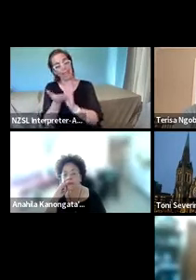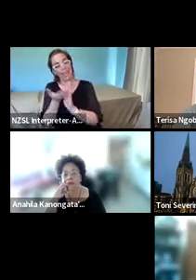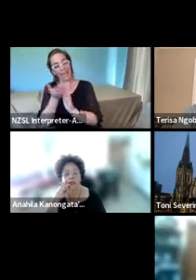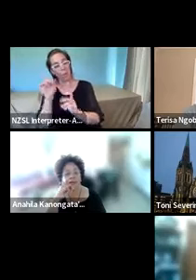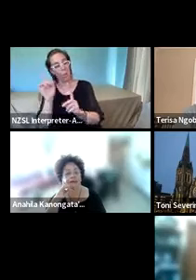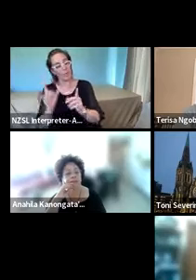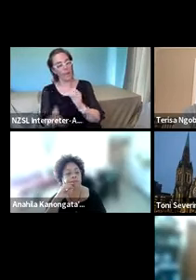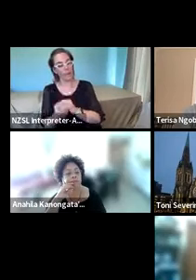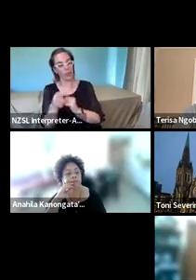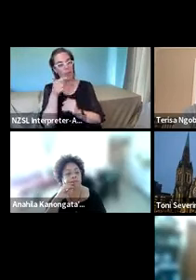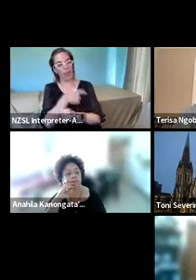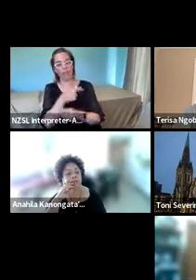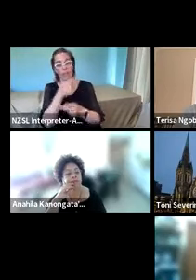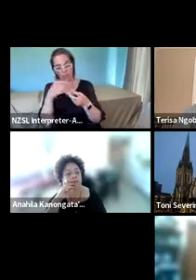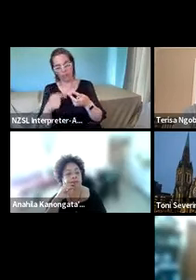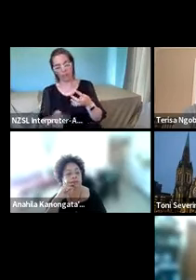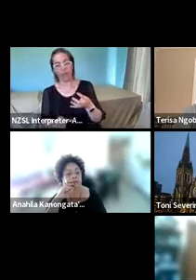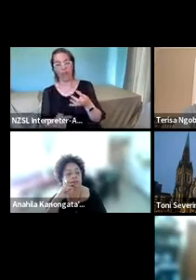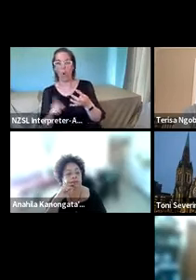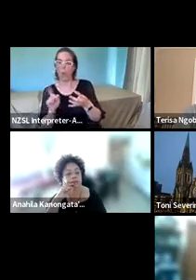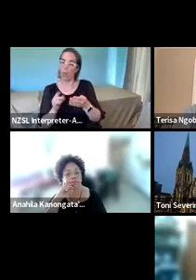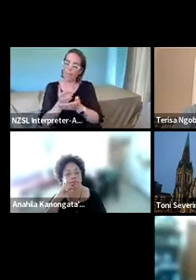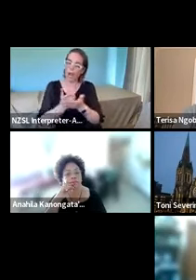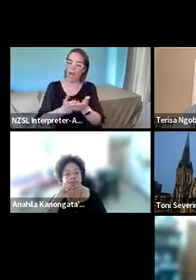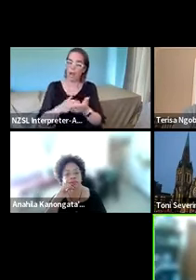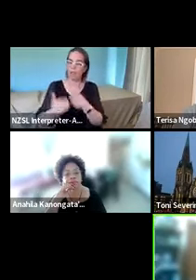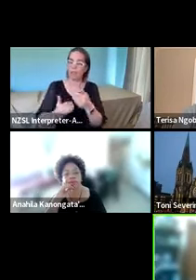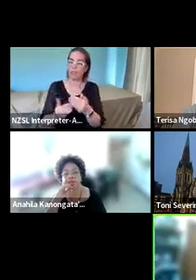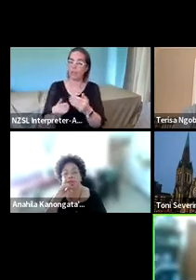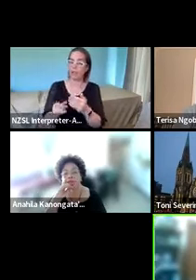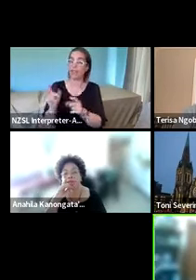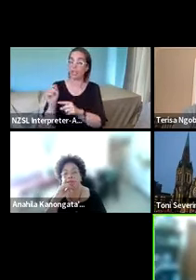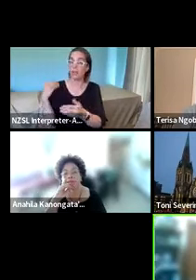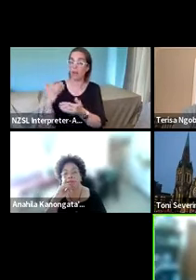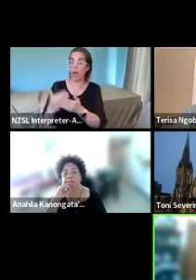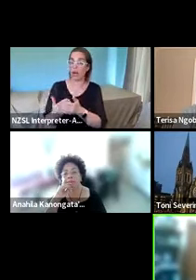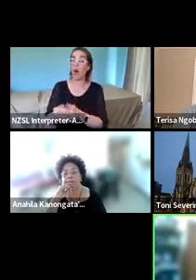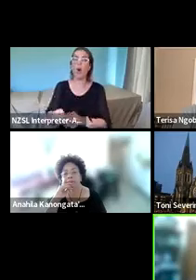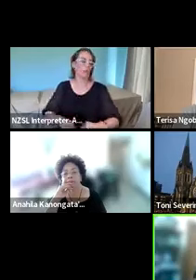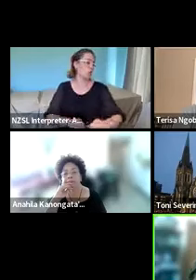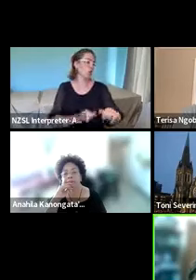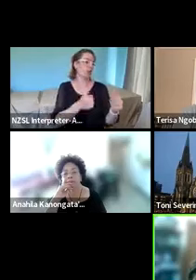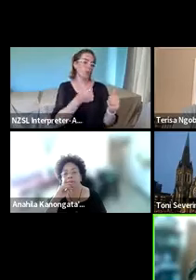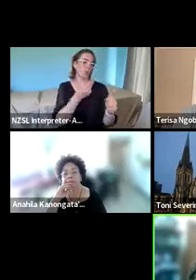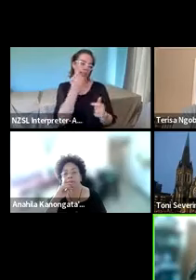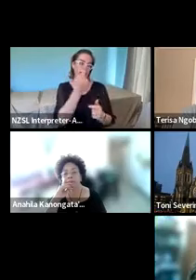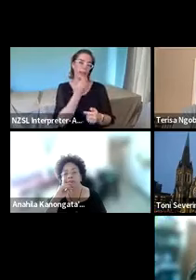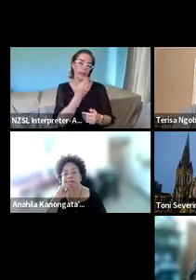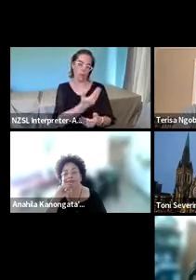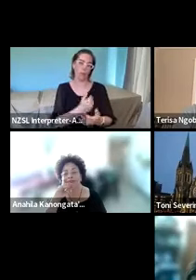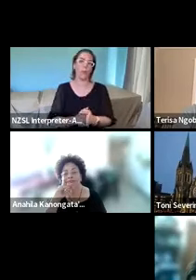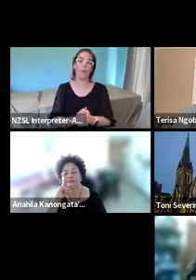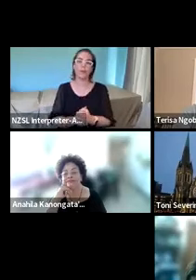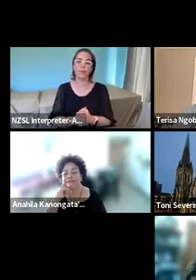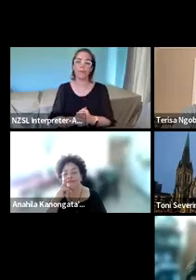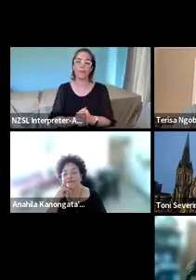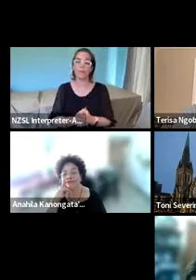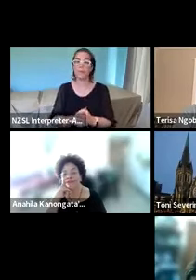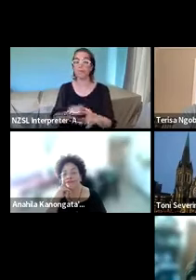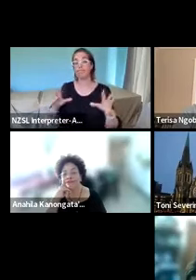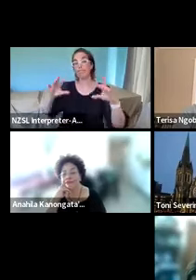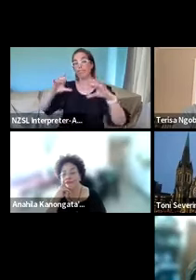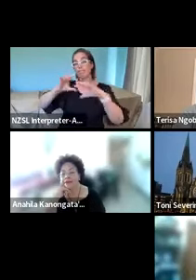recommendations and what part of the process they're up to. Okay, great idea. Thank you. Thanks, Karena. We've come to the